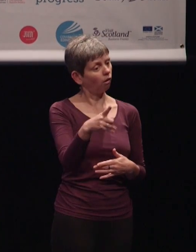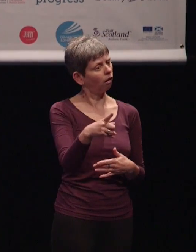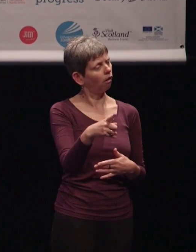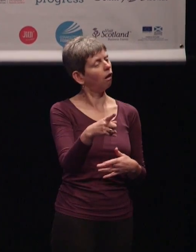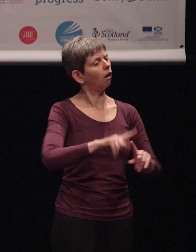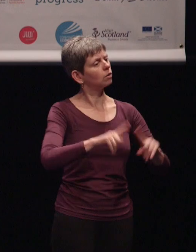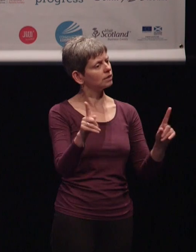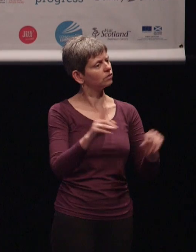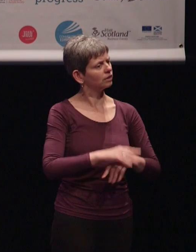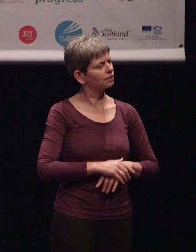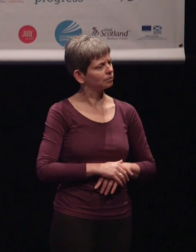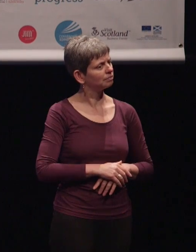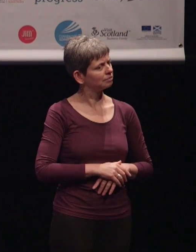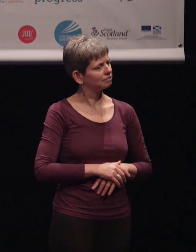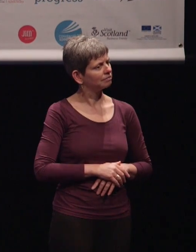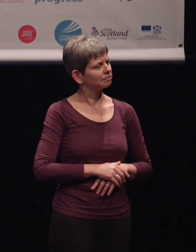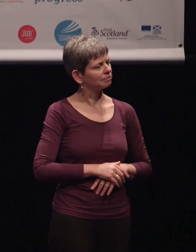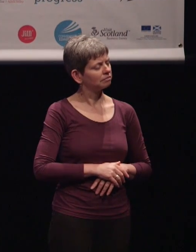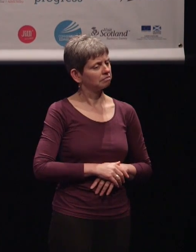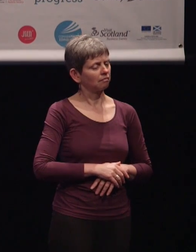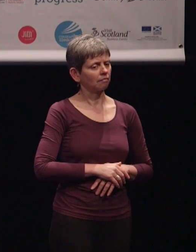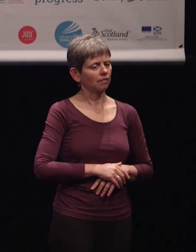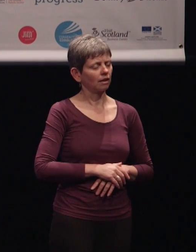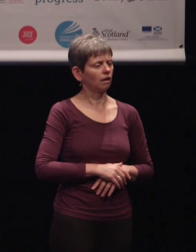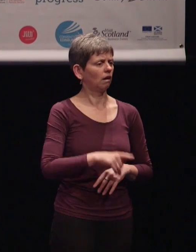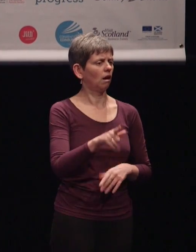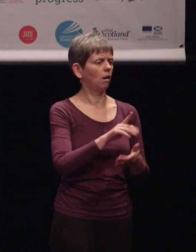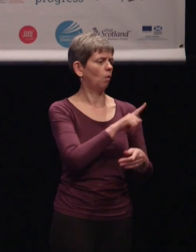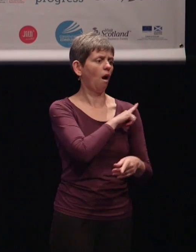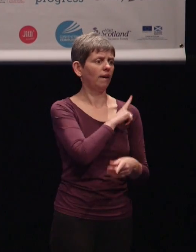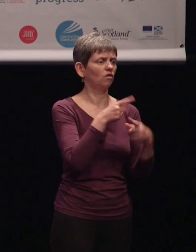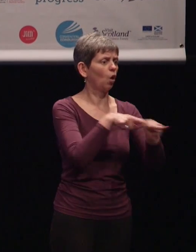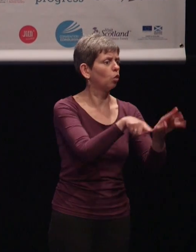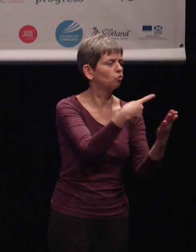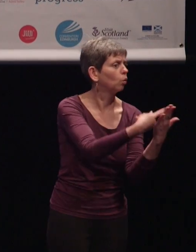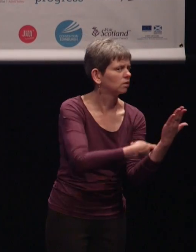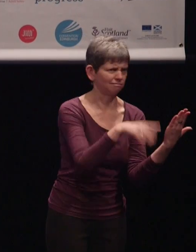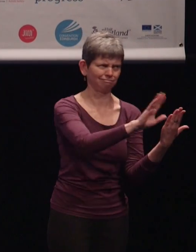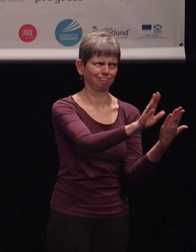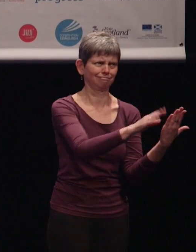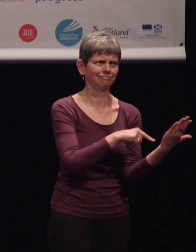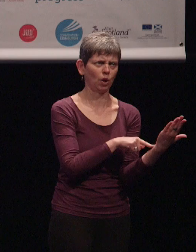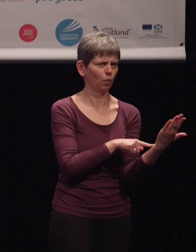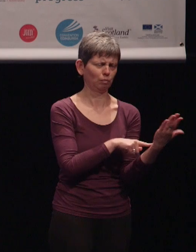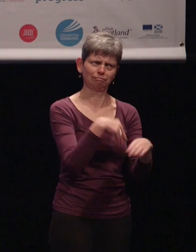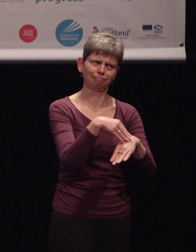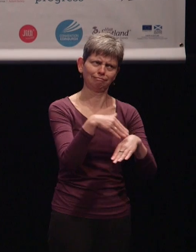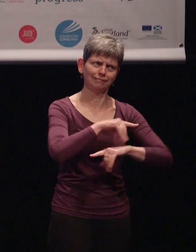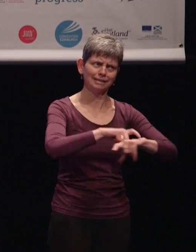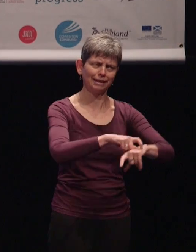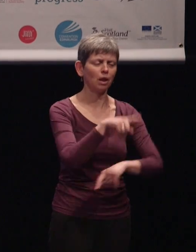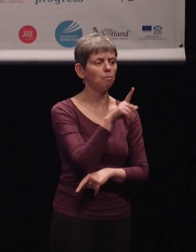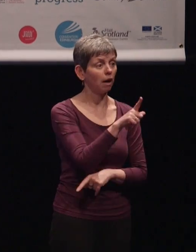It's not that he just became very compliant and never did anything he shouldn't, certainly not. But if